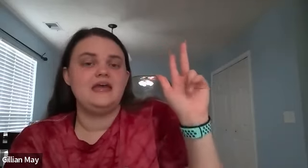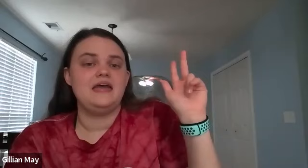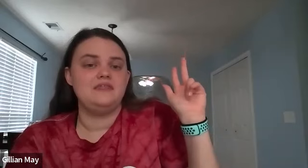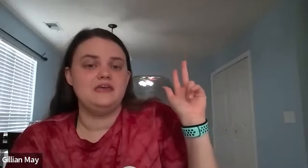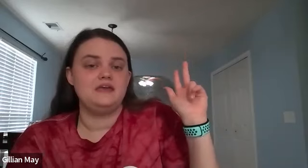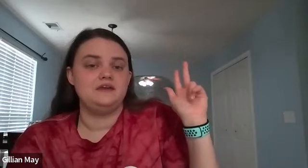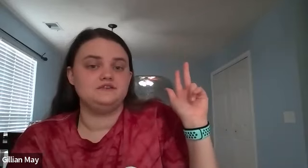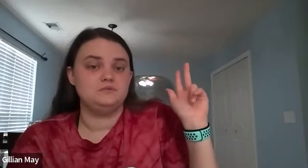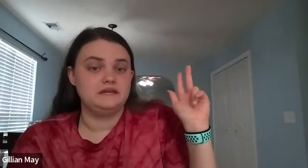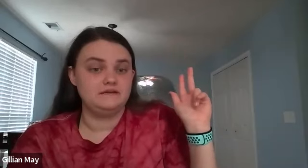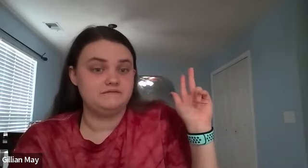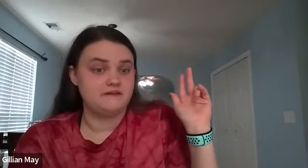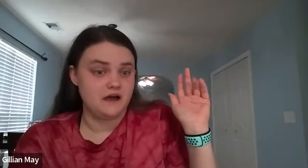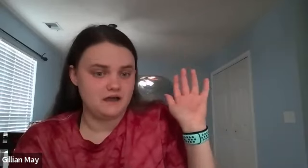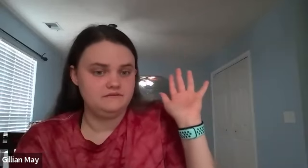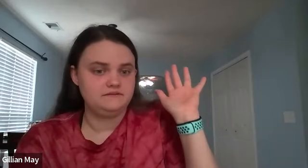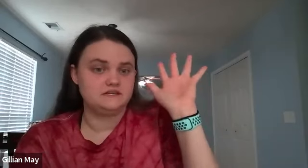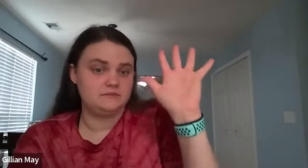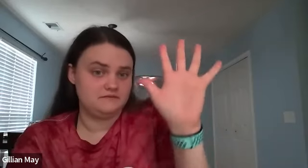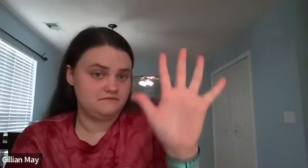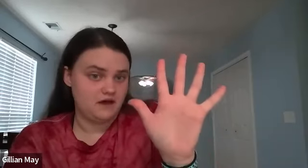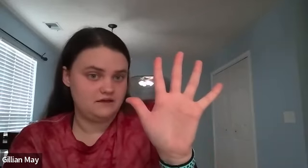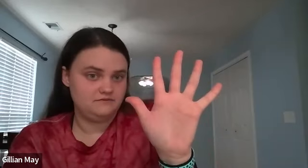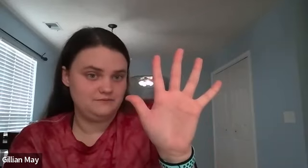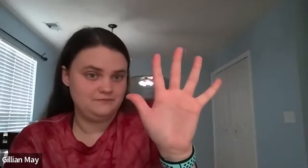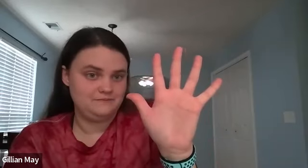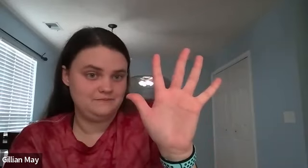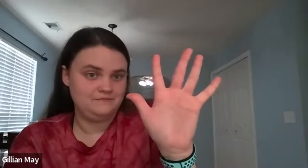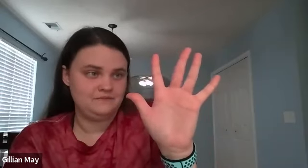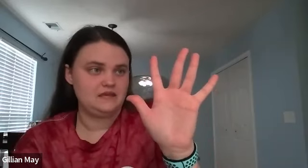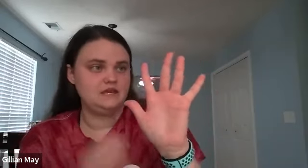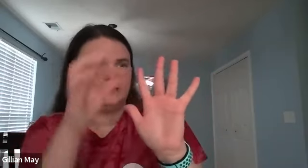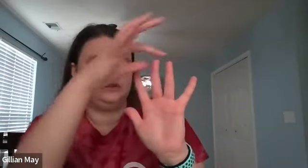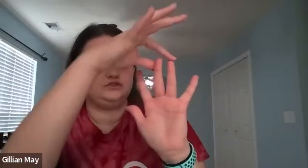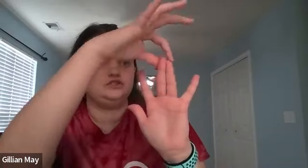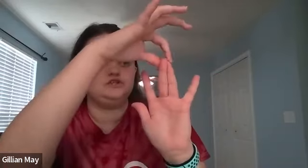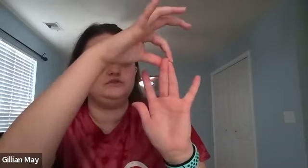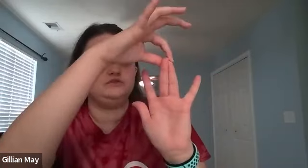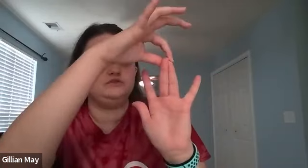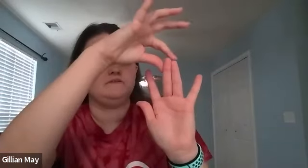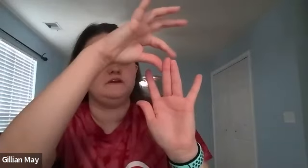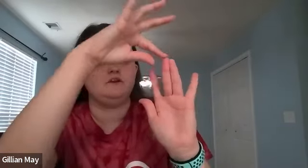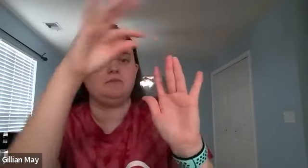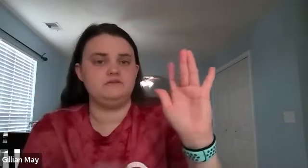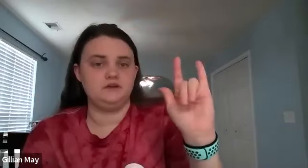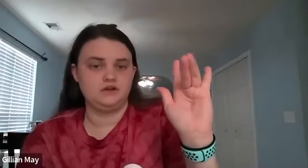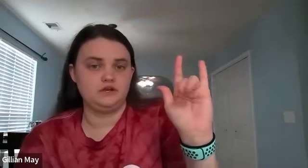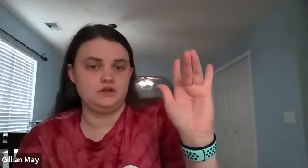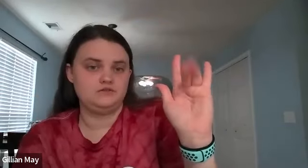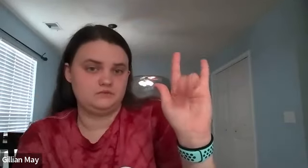And then 25 is going to be the 5. And now your ring finger and your middle finger are going to go